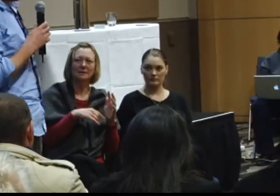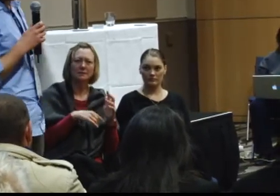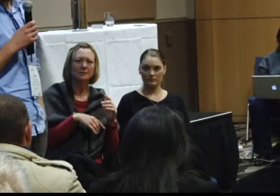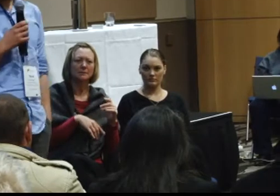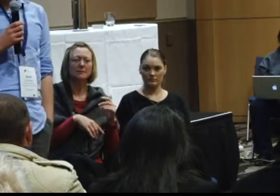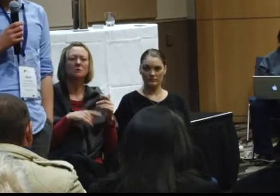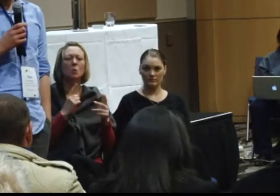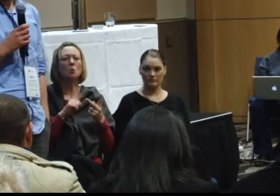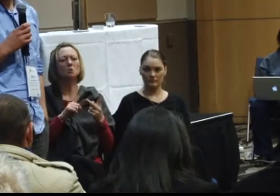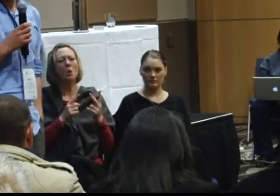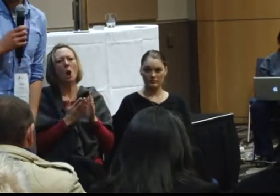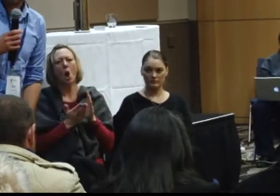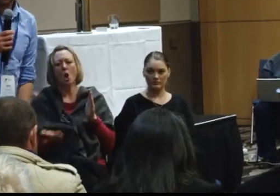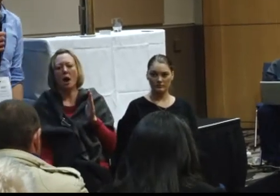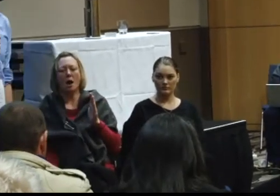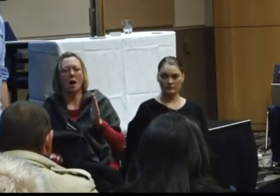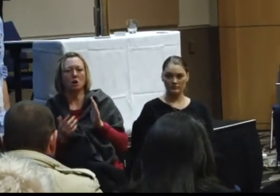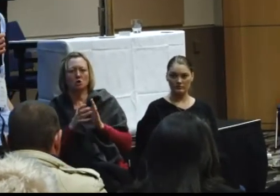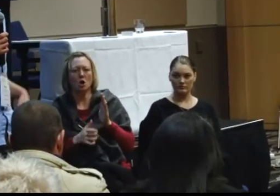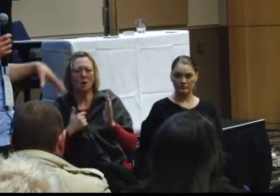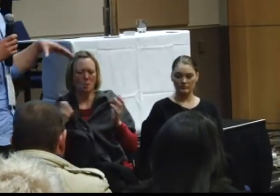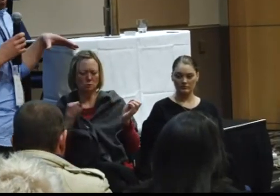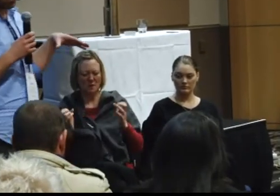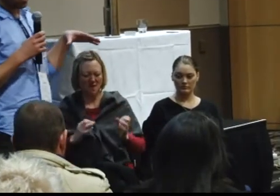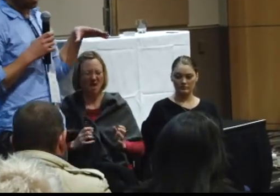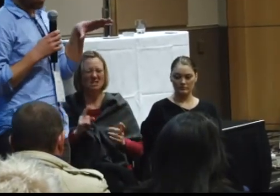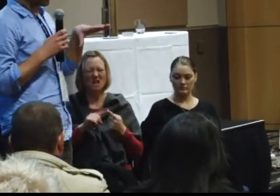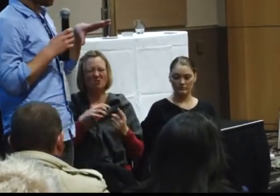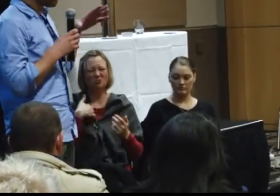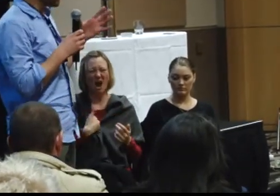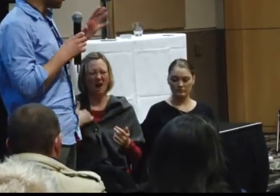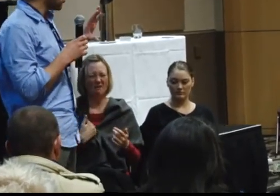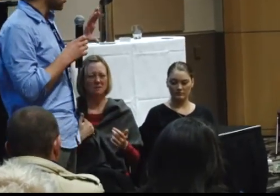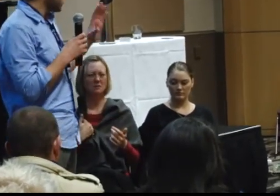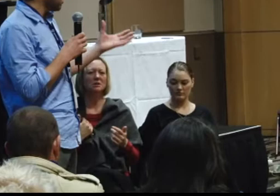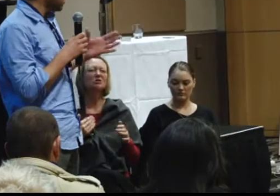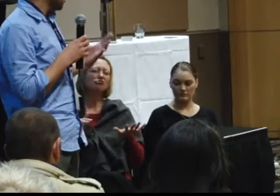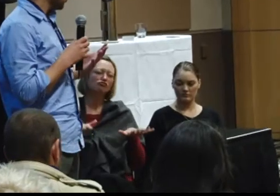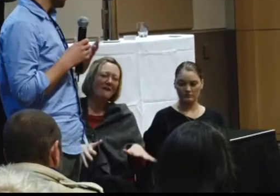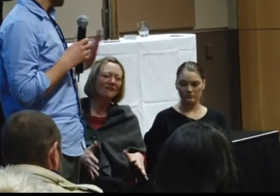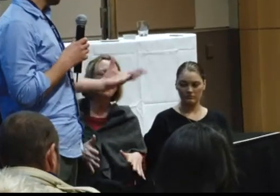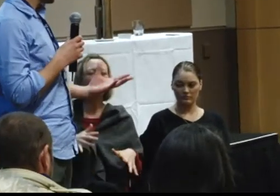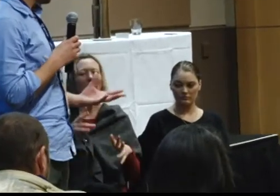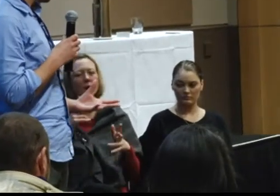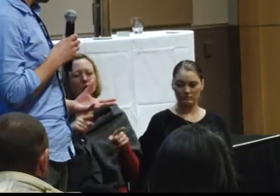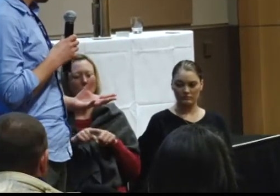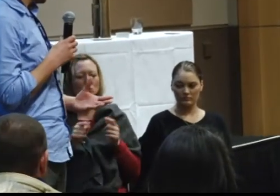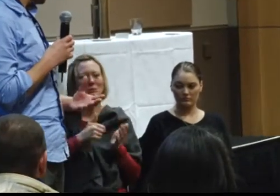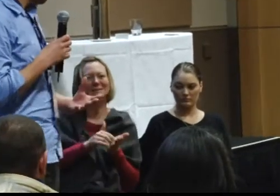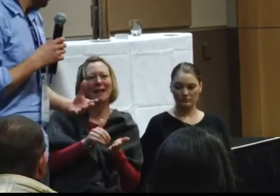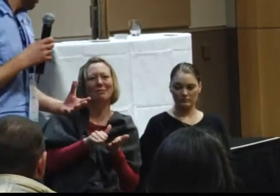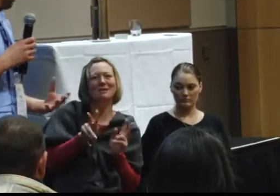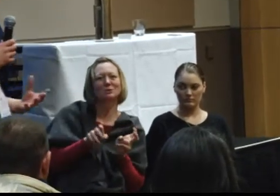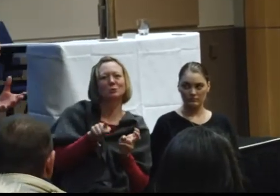longer document that I've put together, which is still a draft template, which roughly looks to sell this issue to boards of trustees.